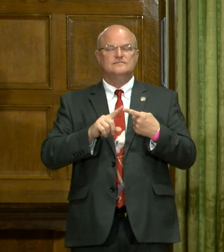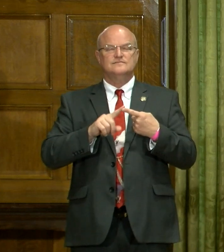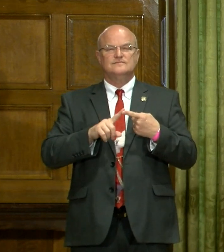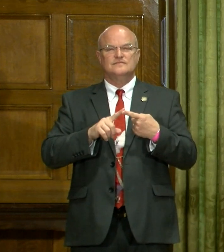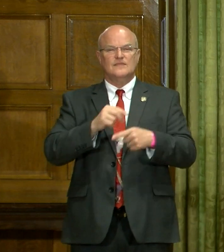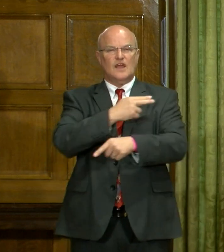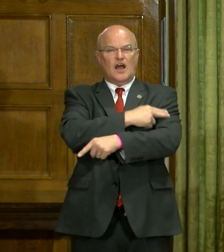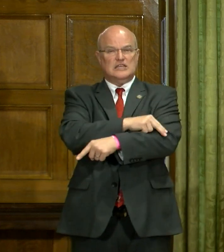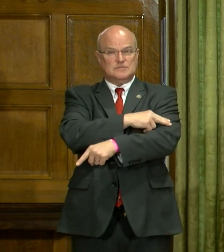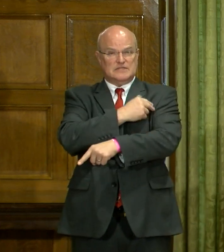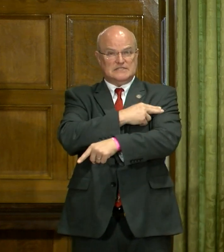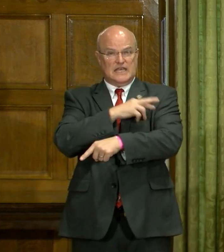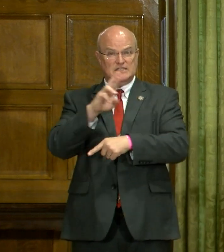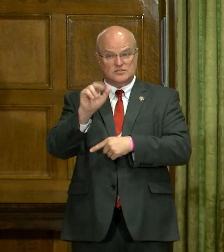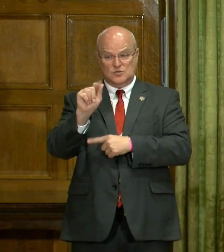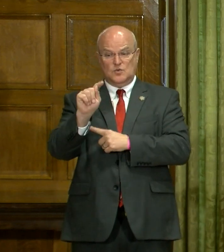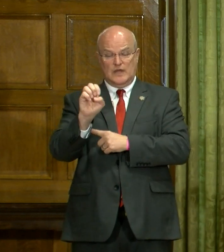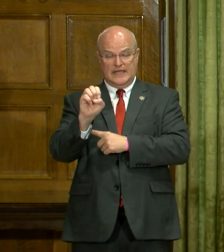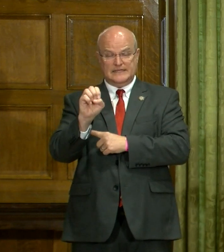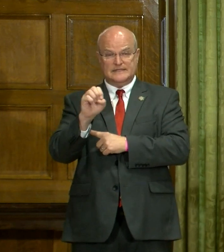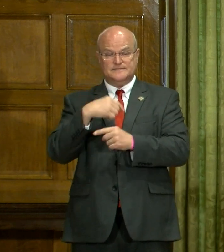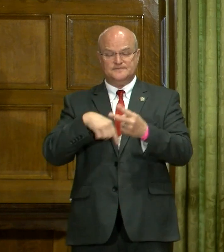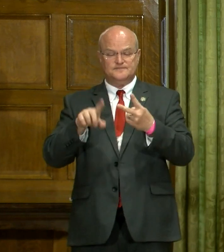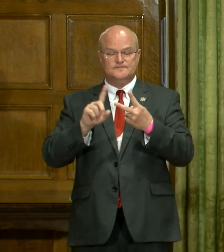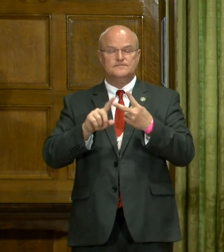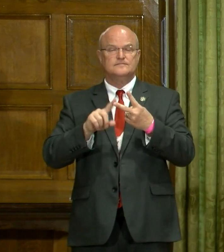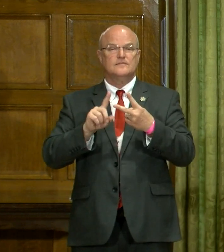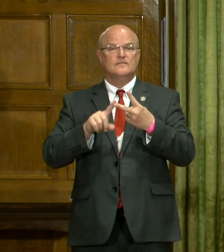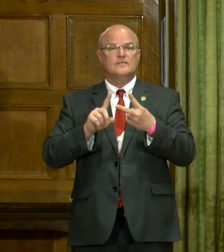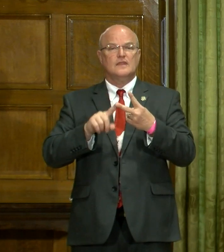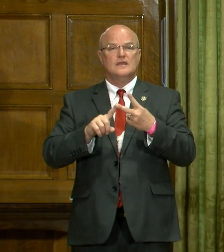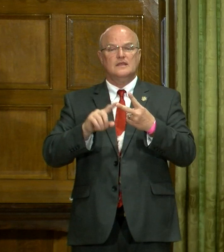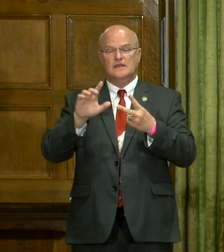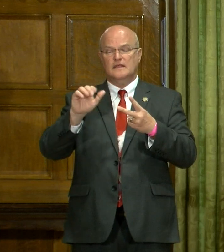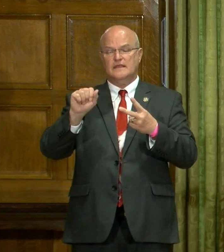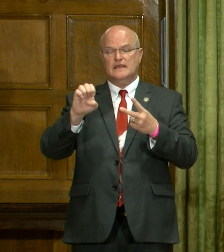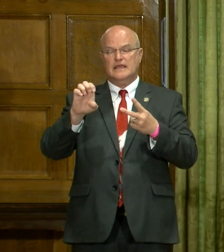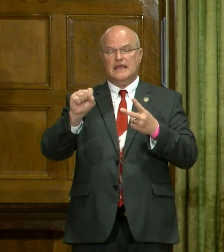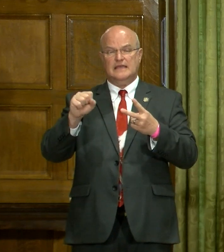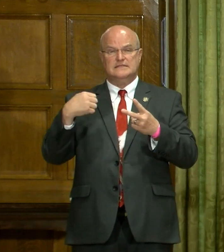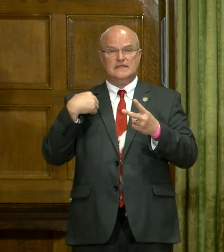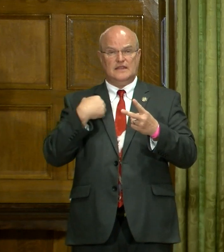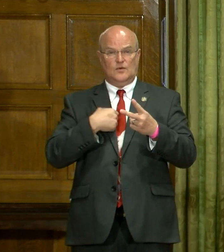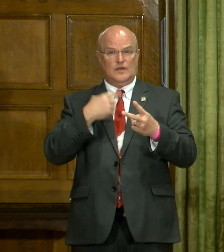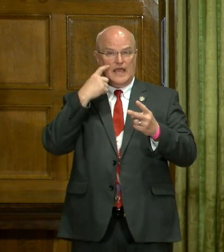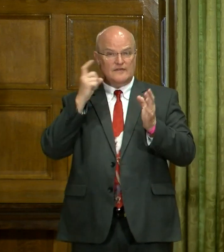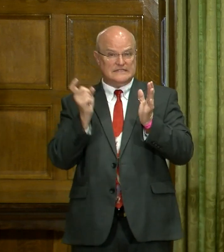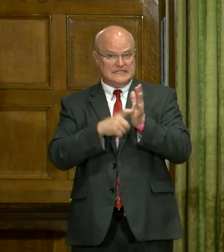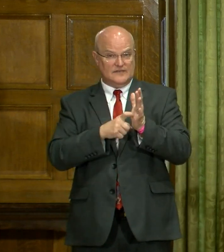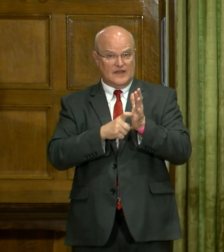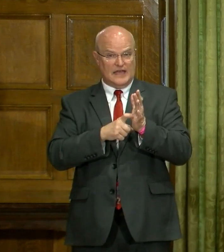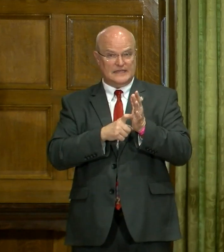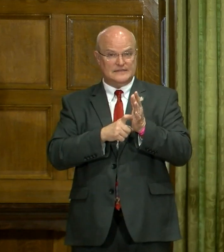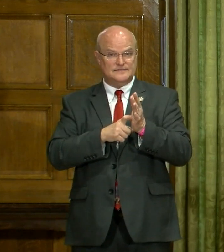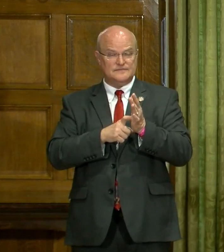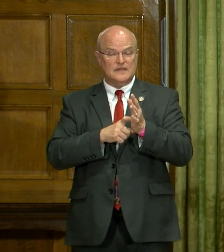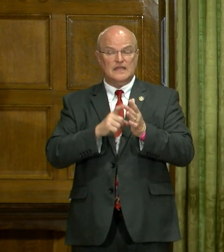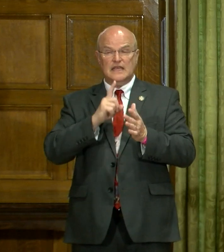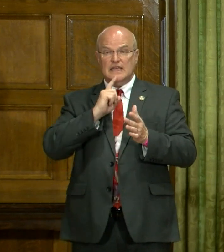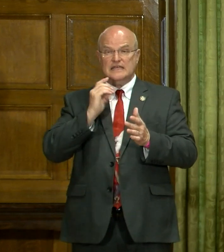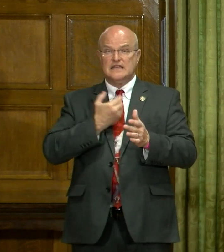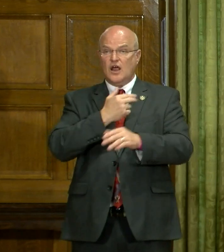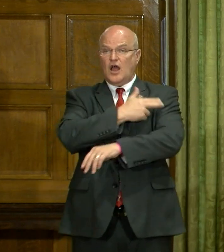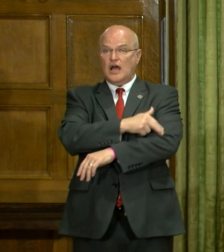the hospitalization rate. Another one is the cases that we have identified. It is